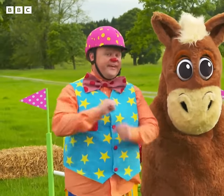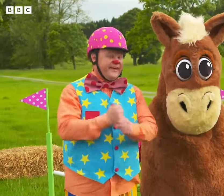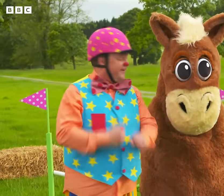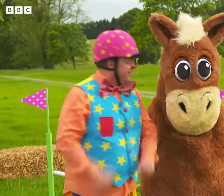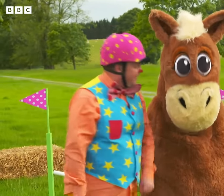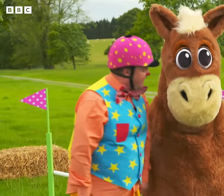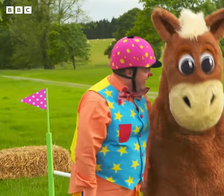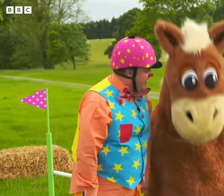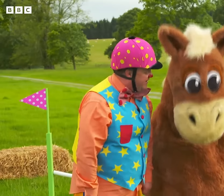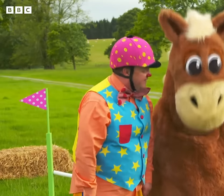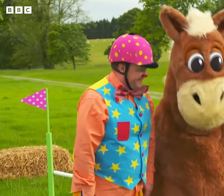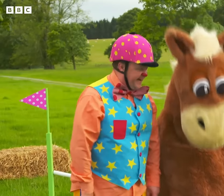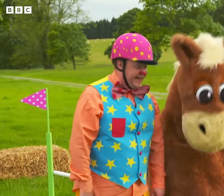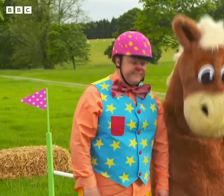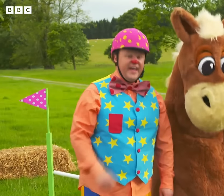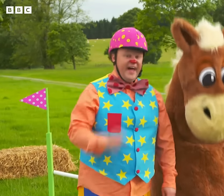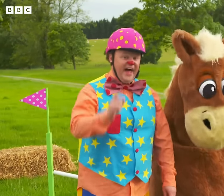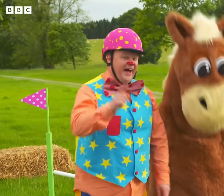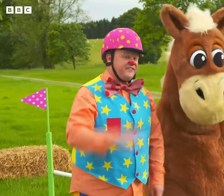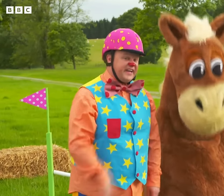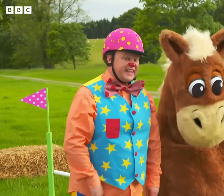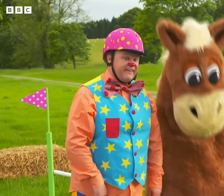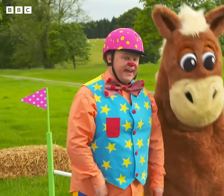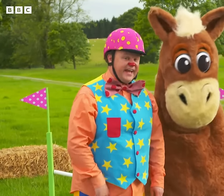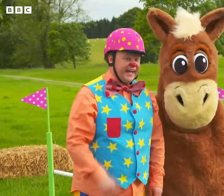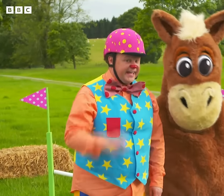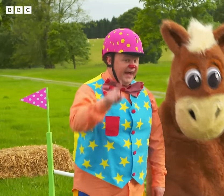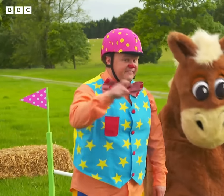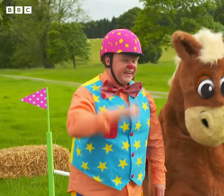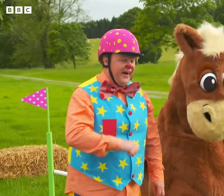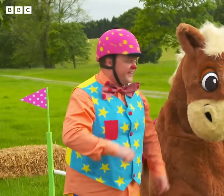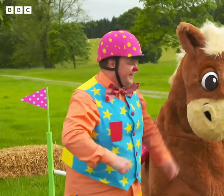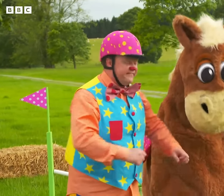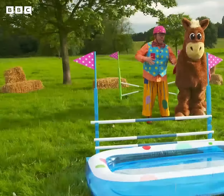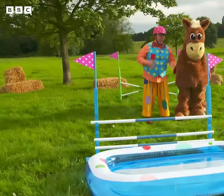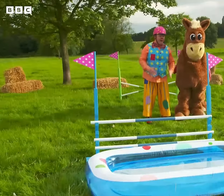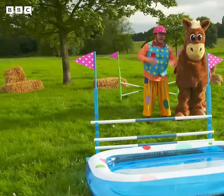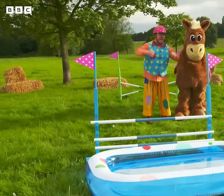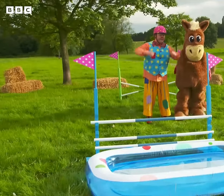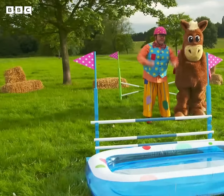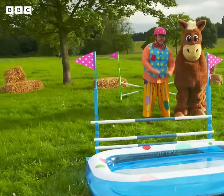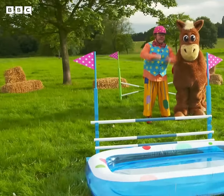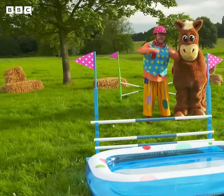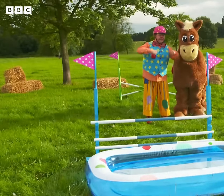do, okay? Right, after three, count along.